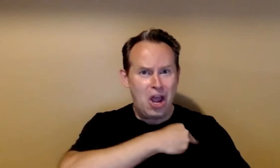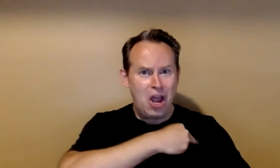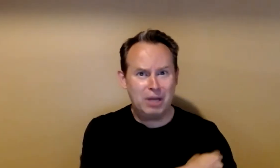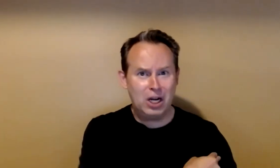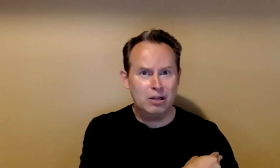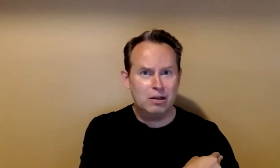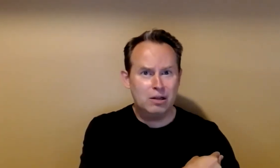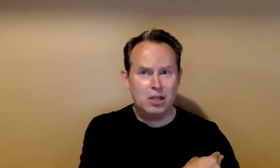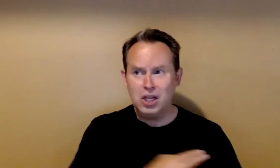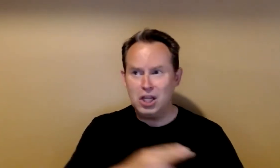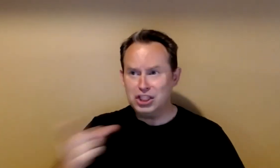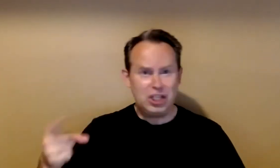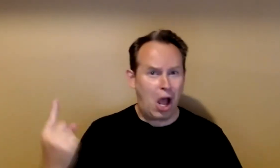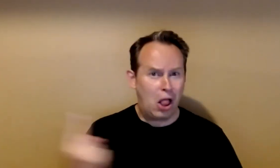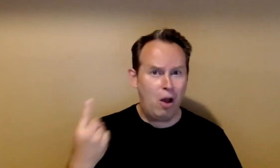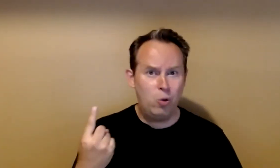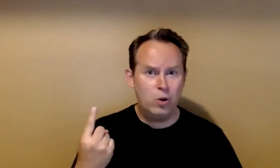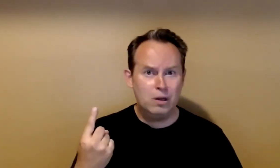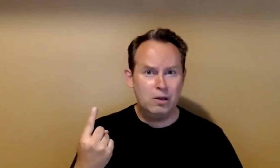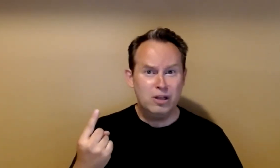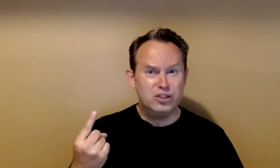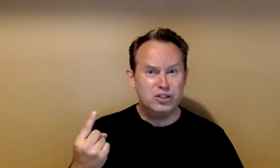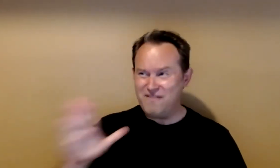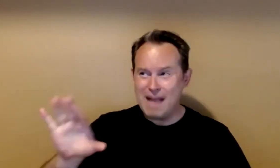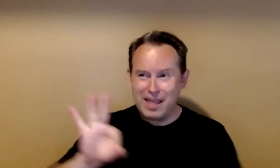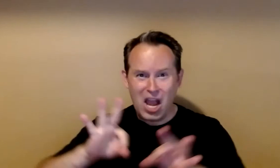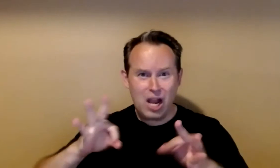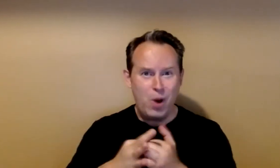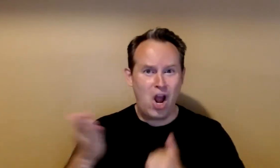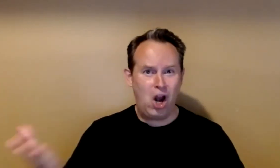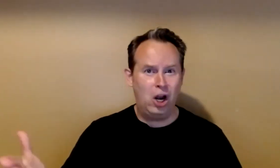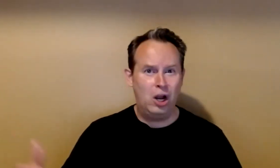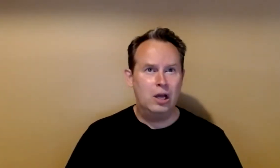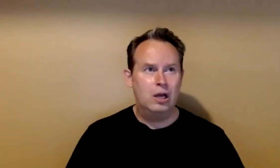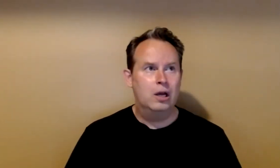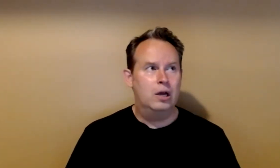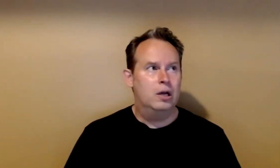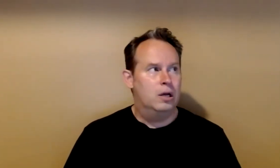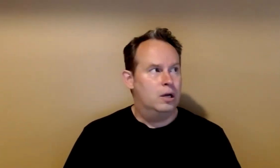Is she in the hospital? Is she alone? Is her family there with her?